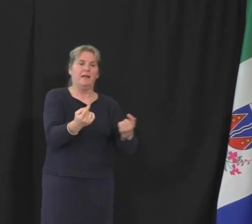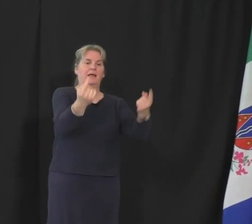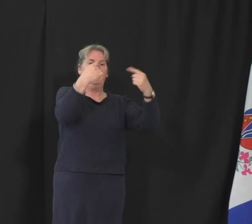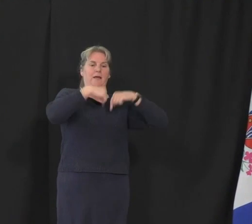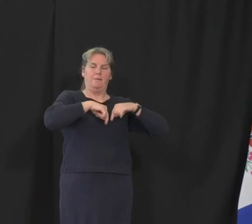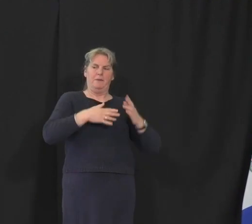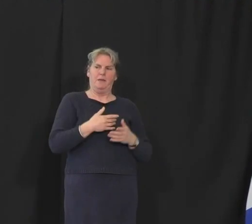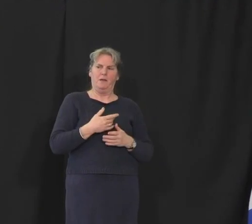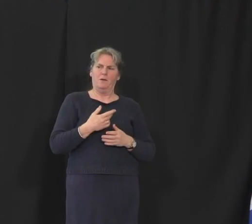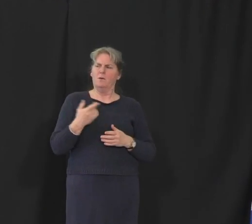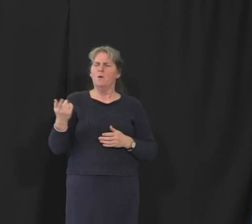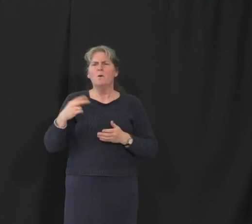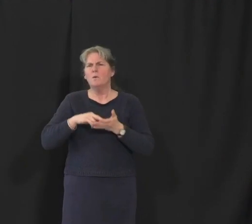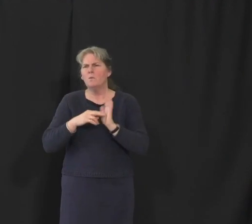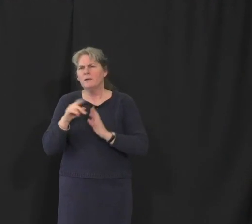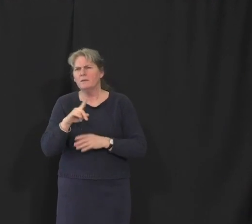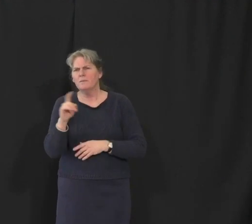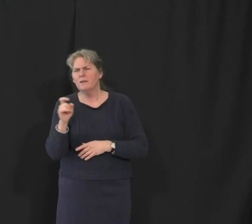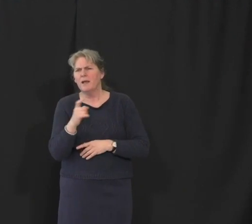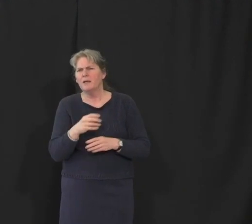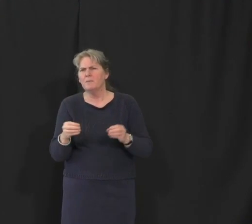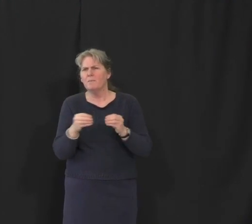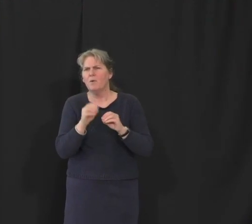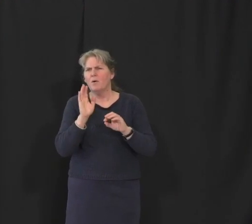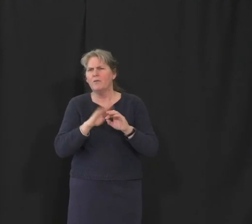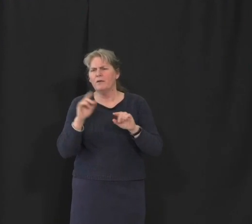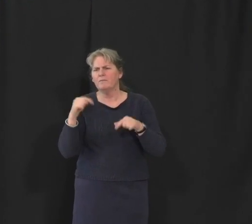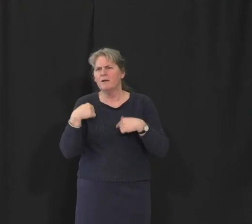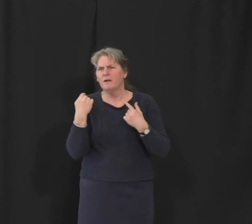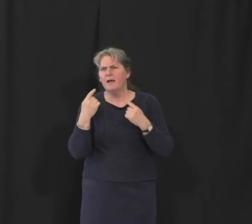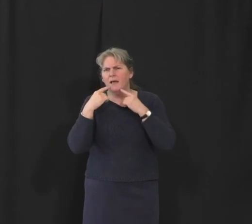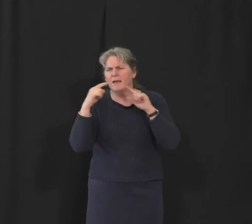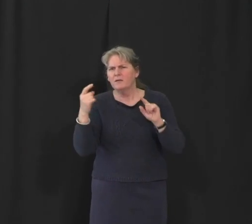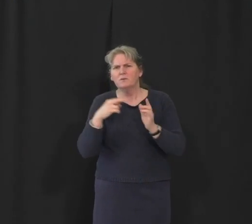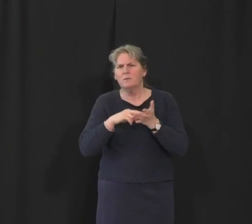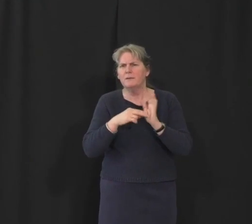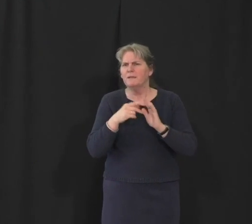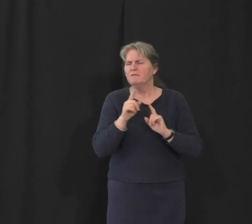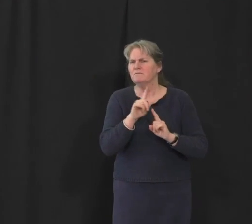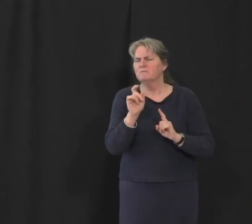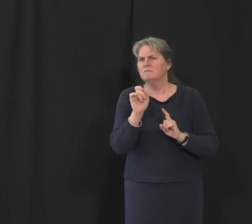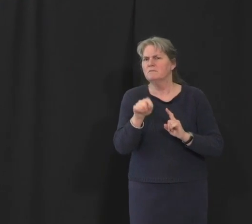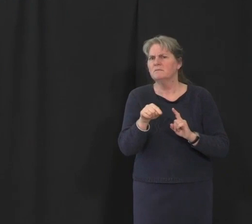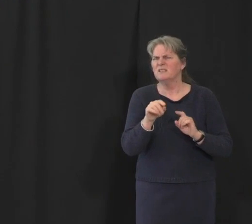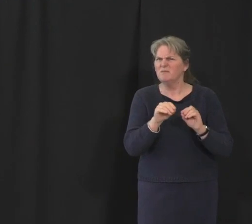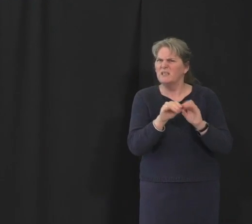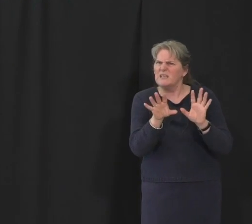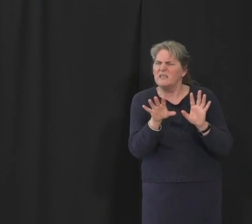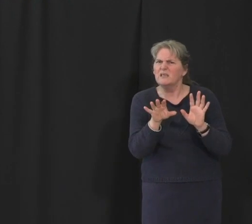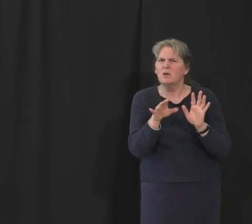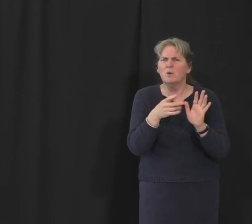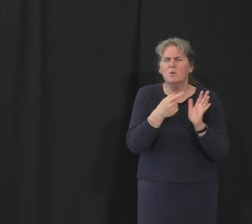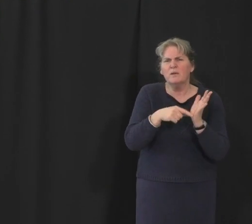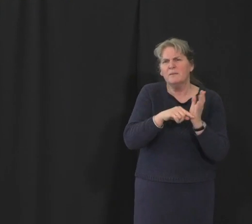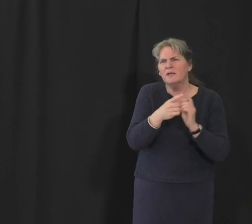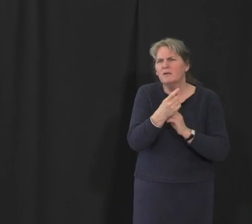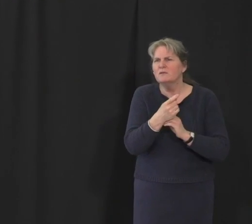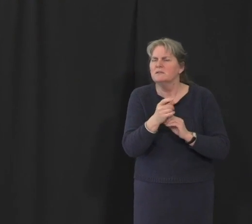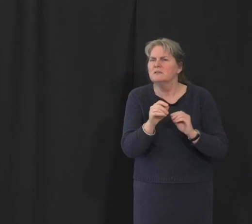I don't know what you mean as far as any more than what we've announced today, or any more. Can you just be a little more clear with the